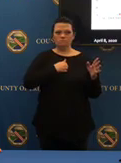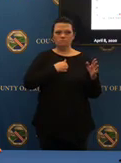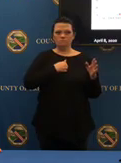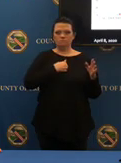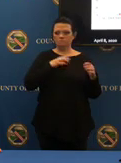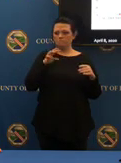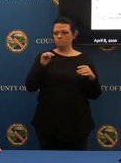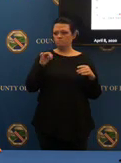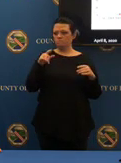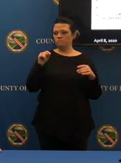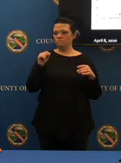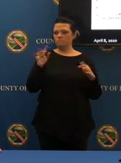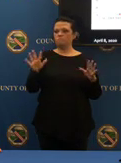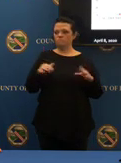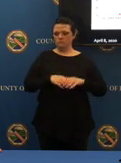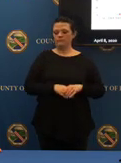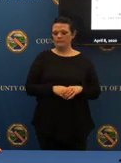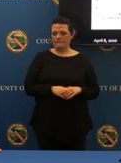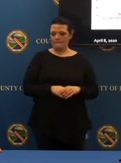Matt Glenn from the Buffalo News. Oh, hi, Matt.